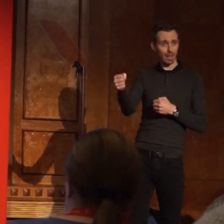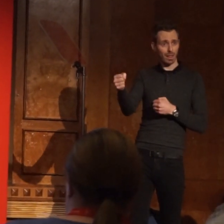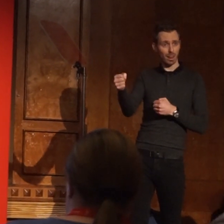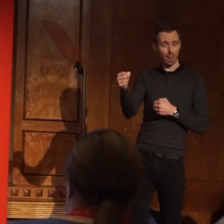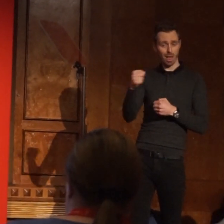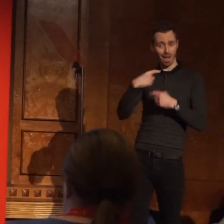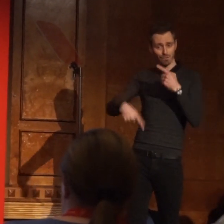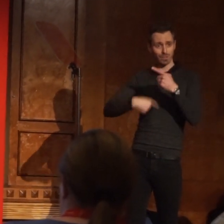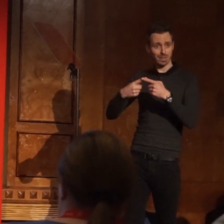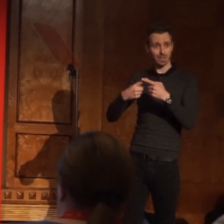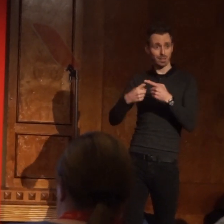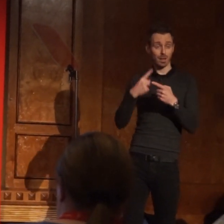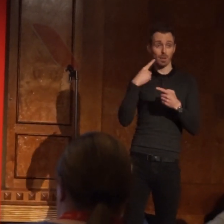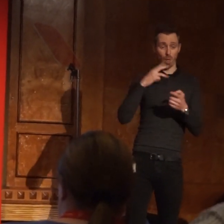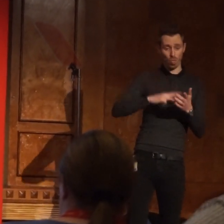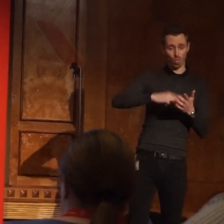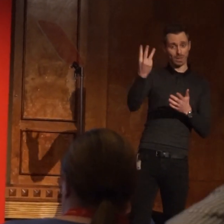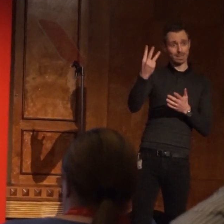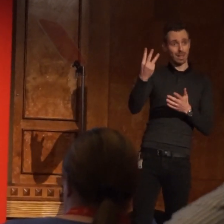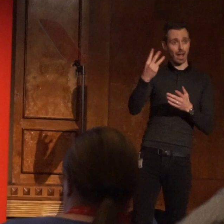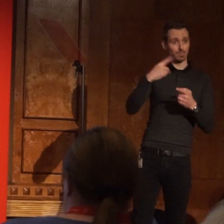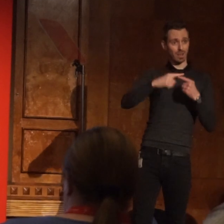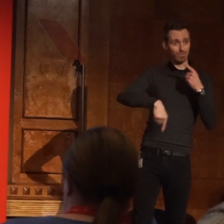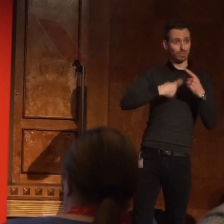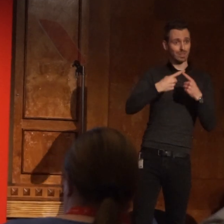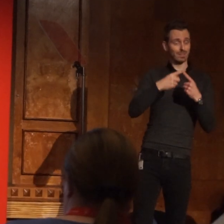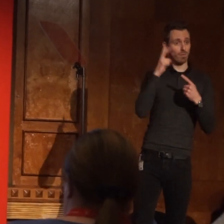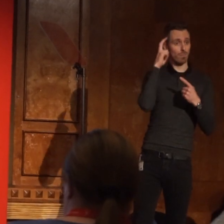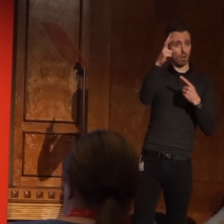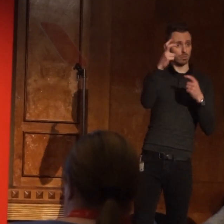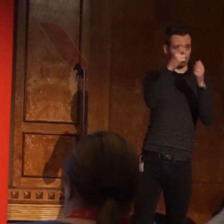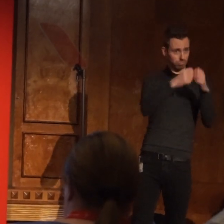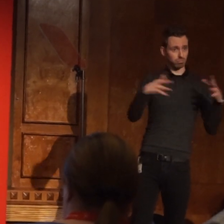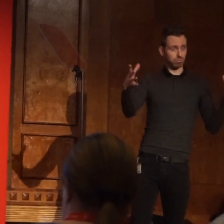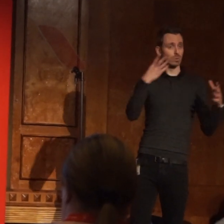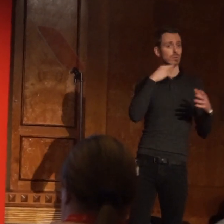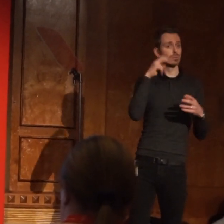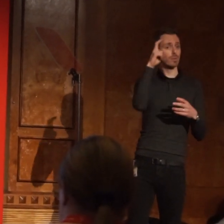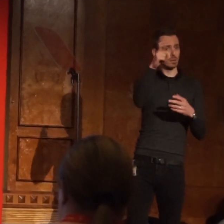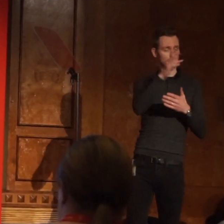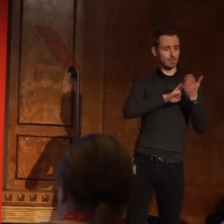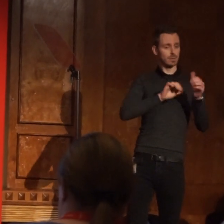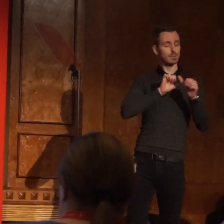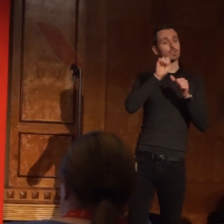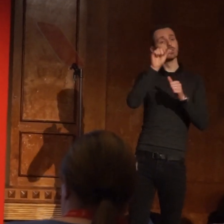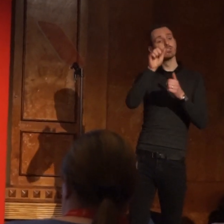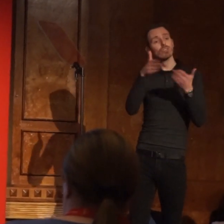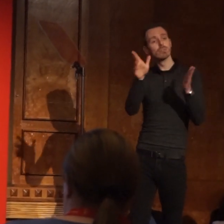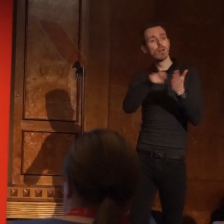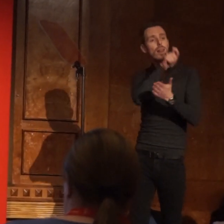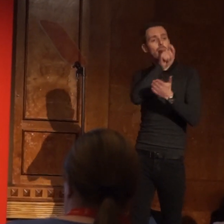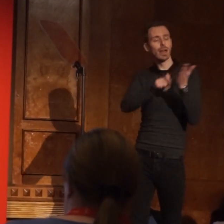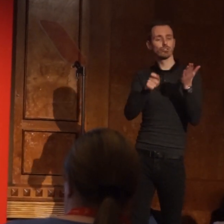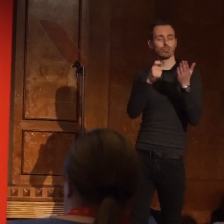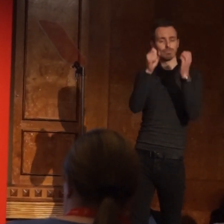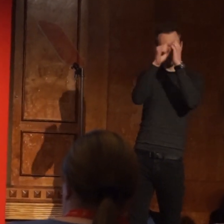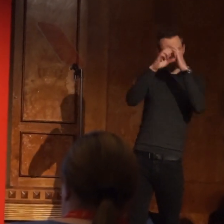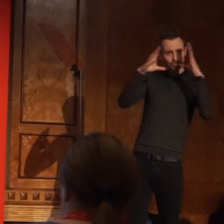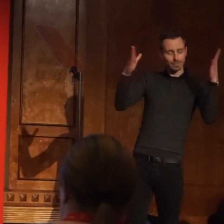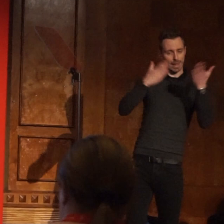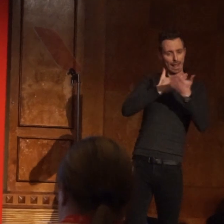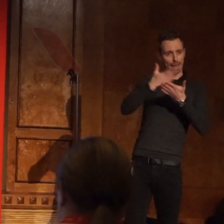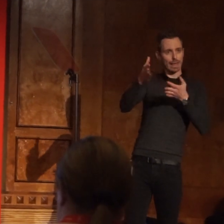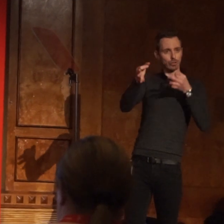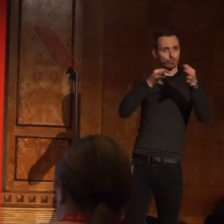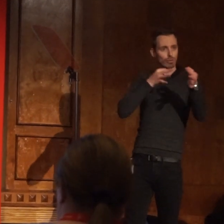number of bus journeys made per year. Come the general election, we'll have a very clear strategy of improving bus services over